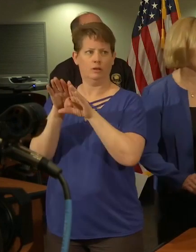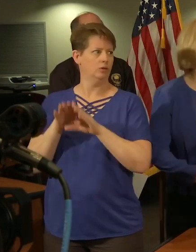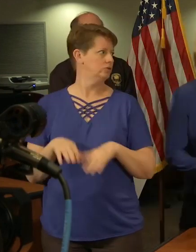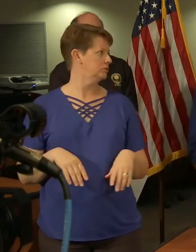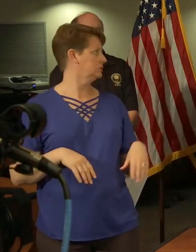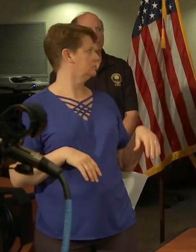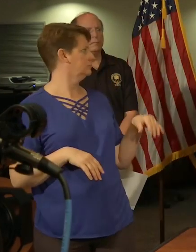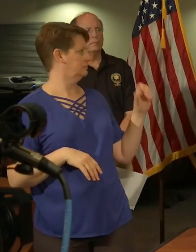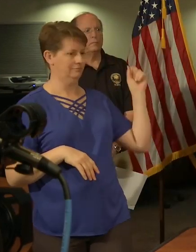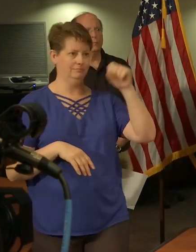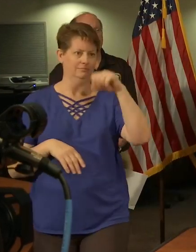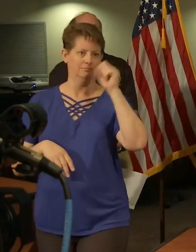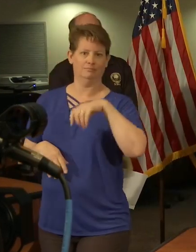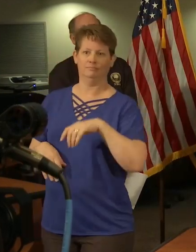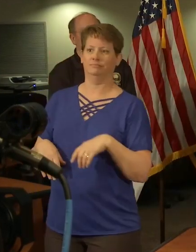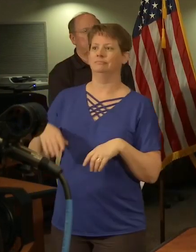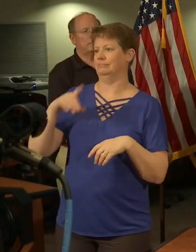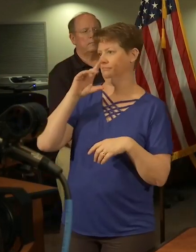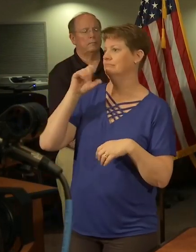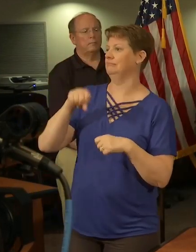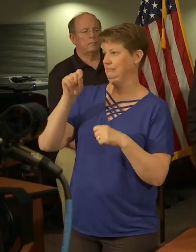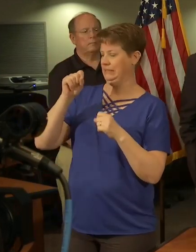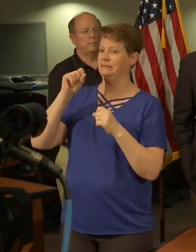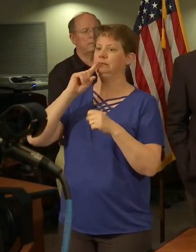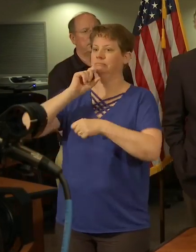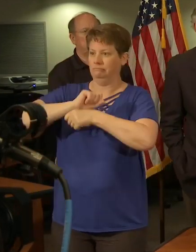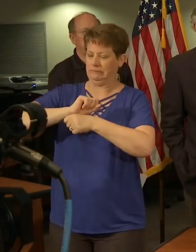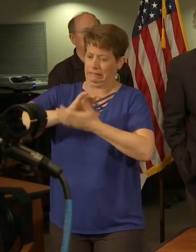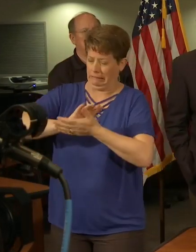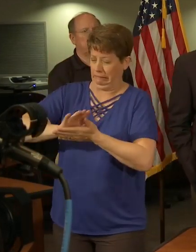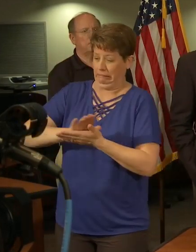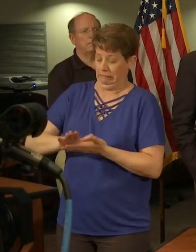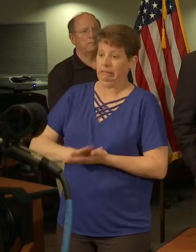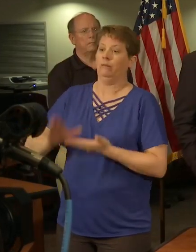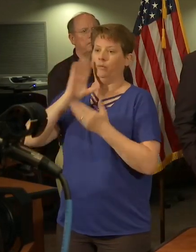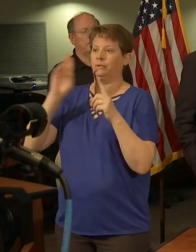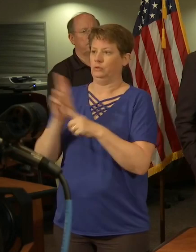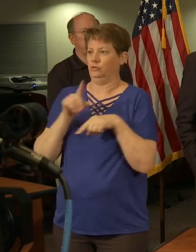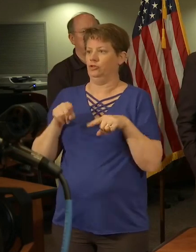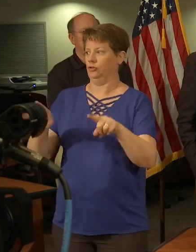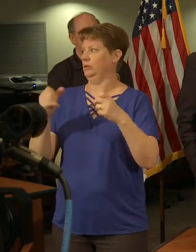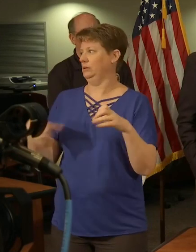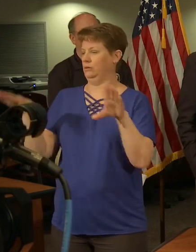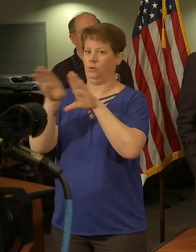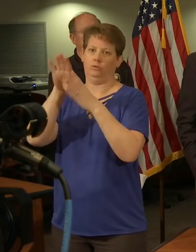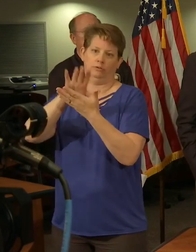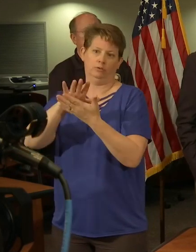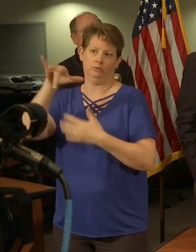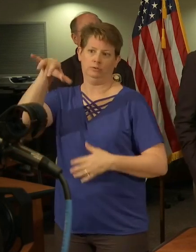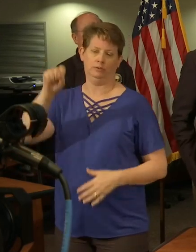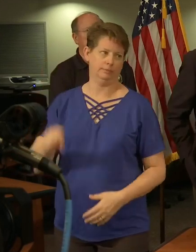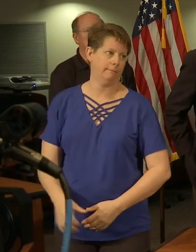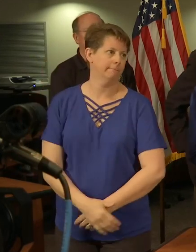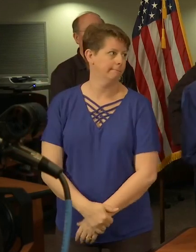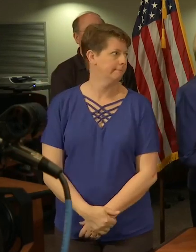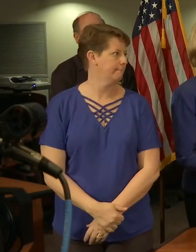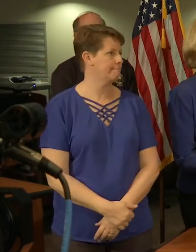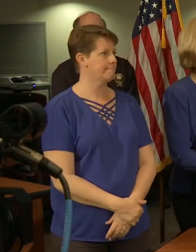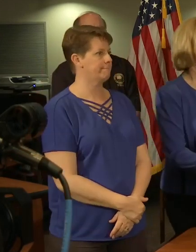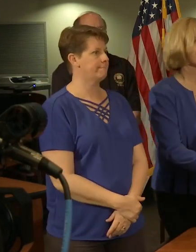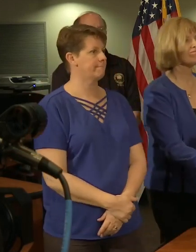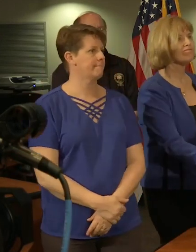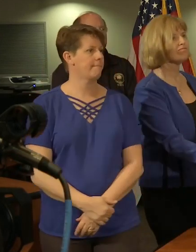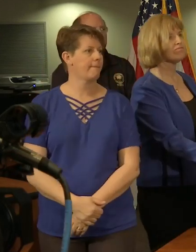Yes. A deep cleaning is a plan for schools to use during this time that schools are closed. And